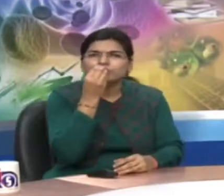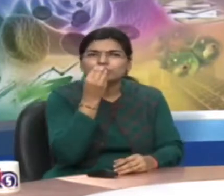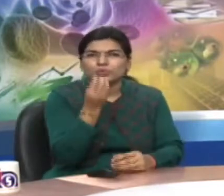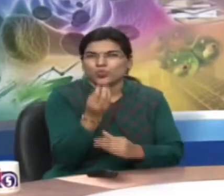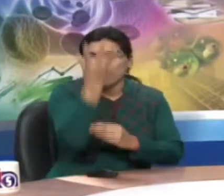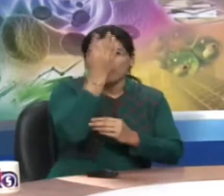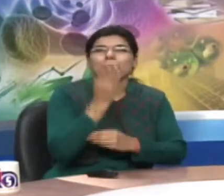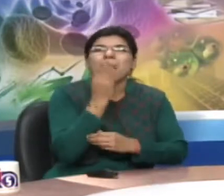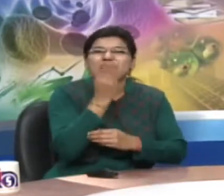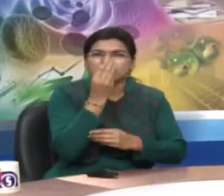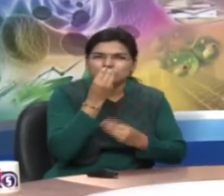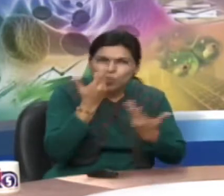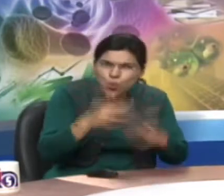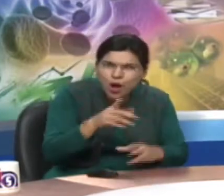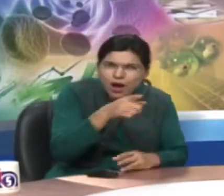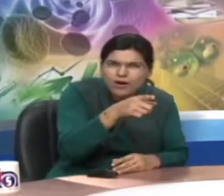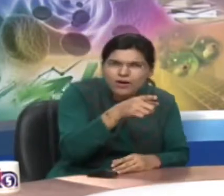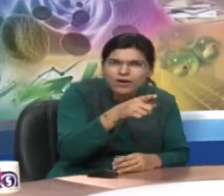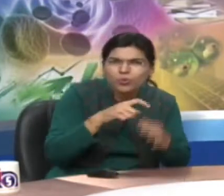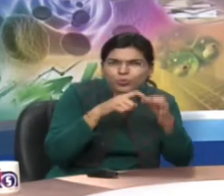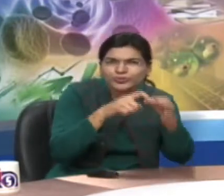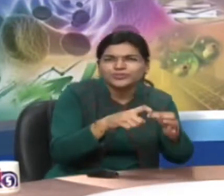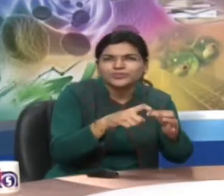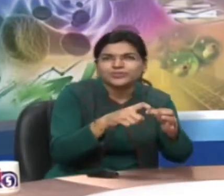Do they have for breakfast?